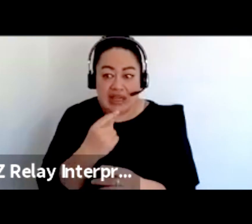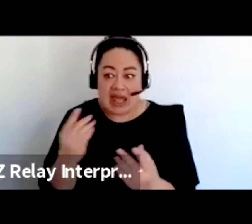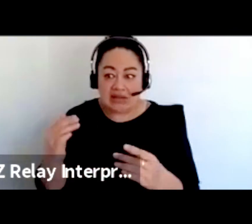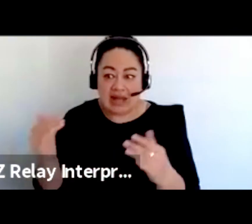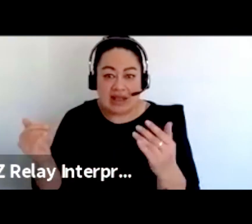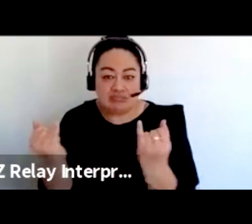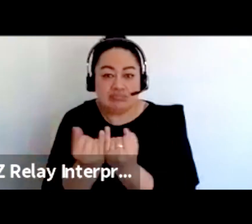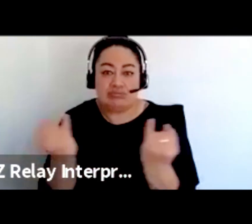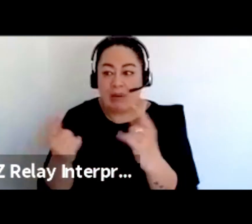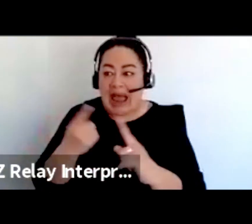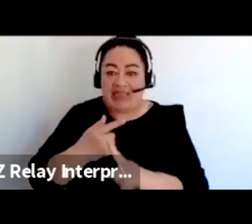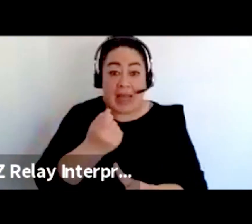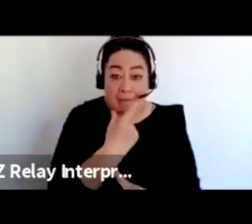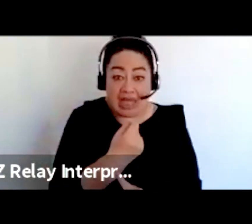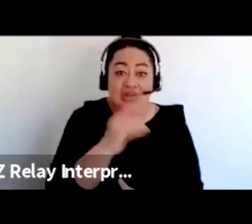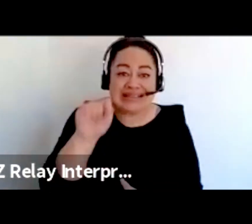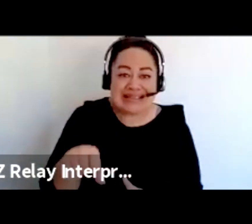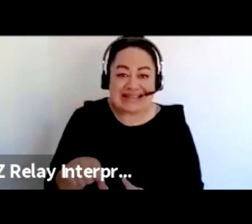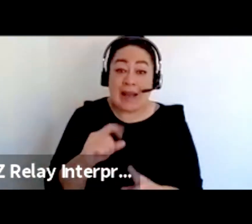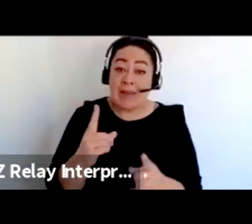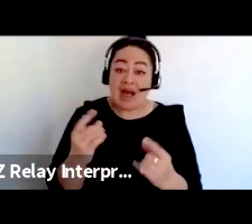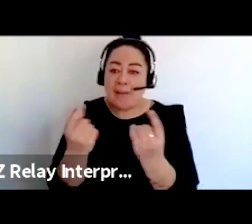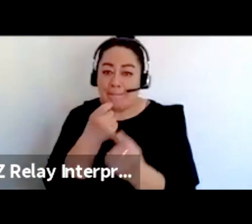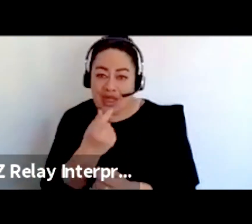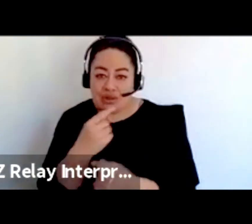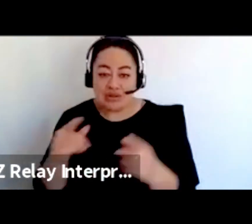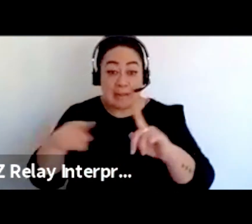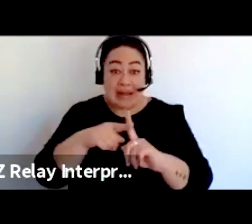another tablet, but vaccines tend not to.